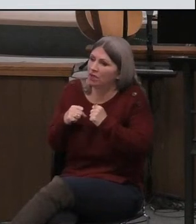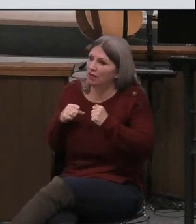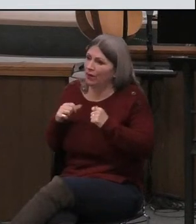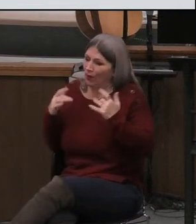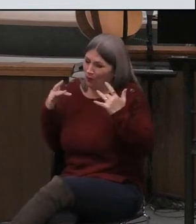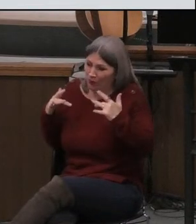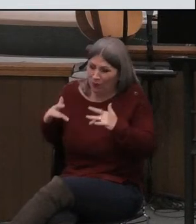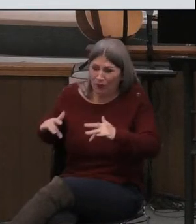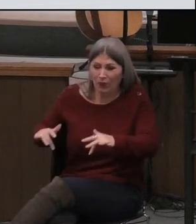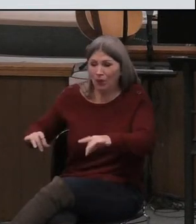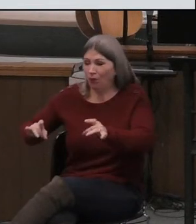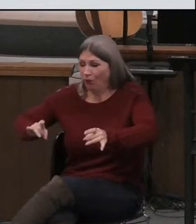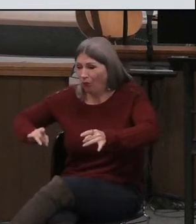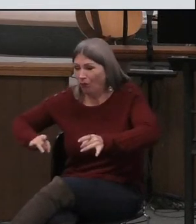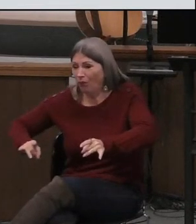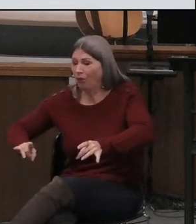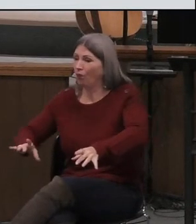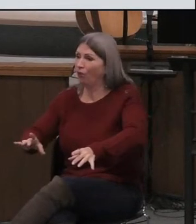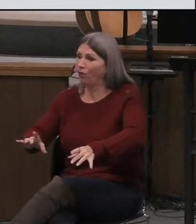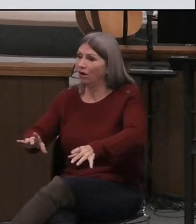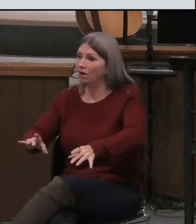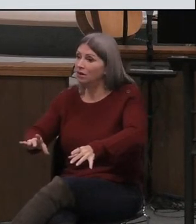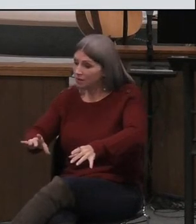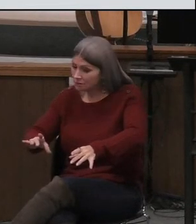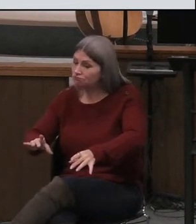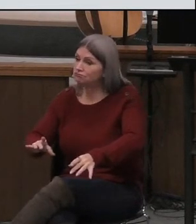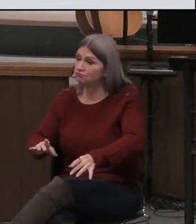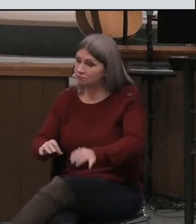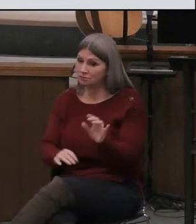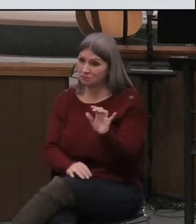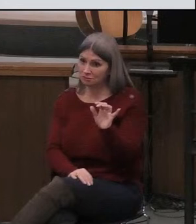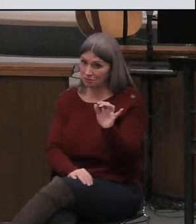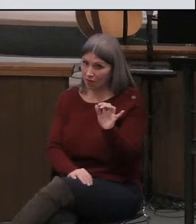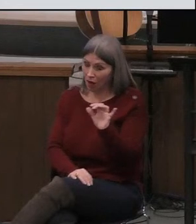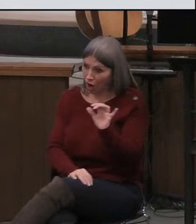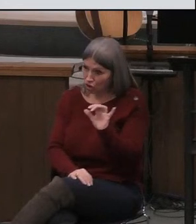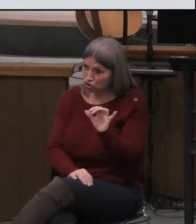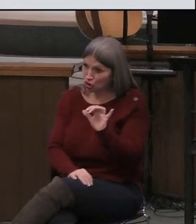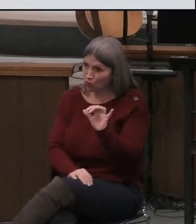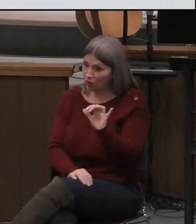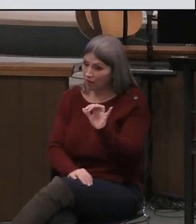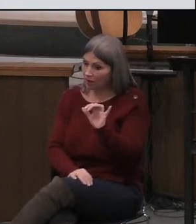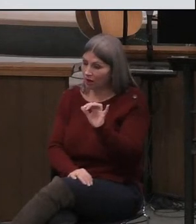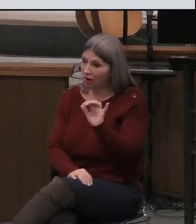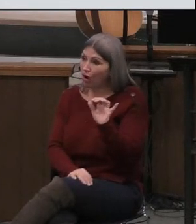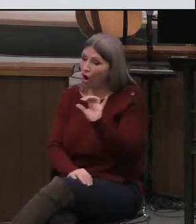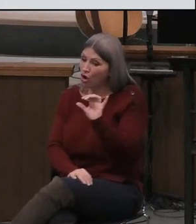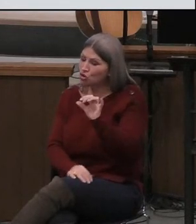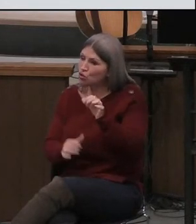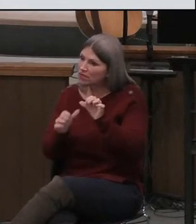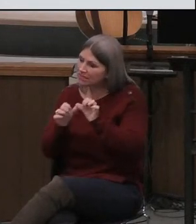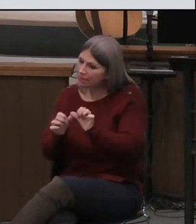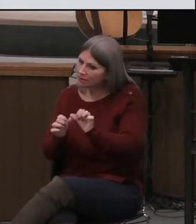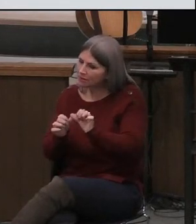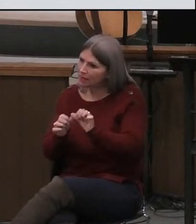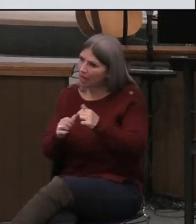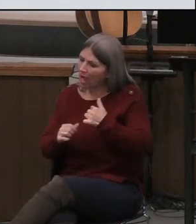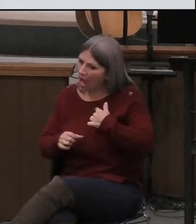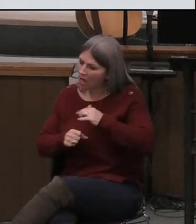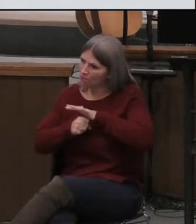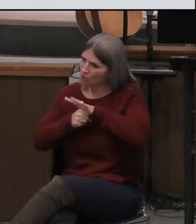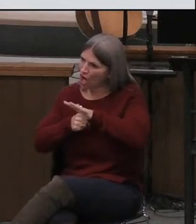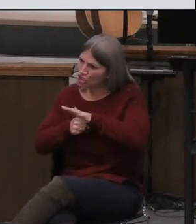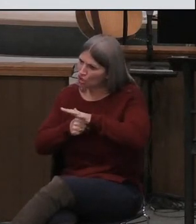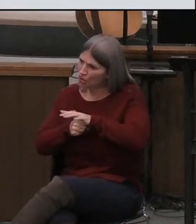exposure. And apart from other things, there is the daily pressure of me, on me, of